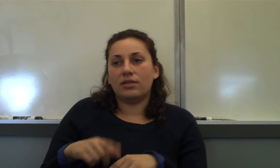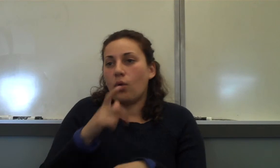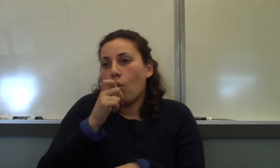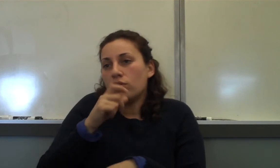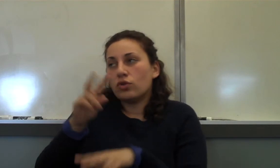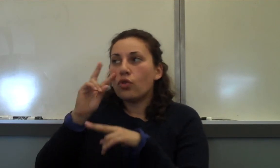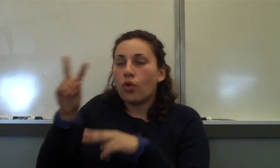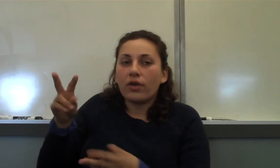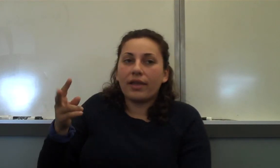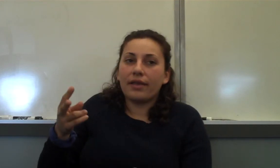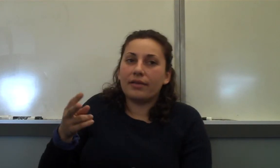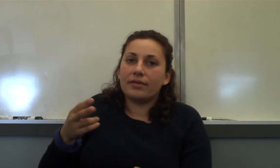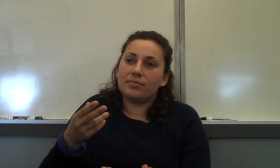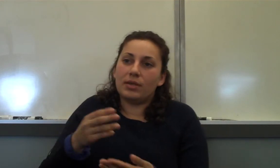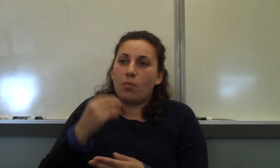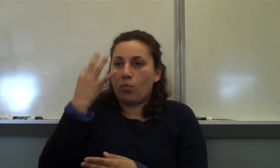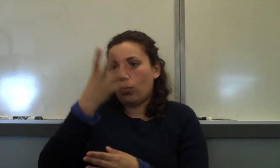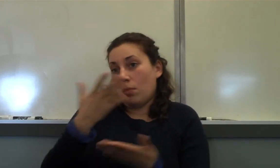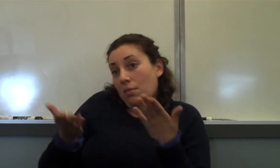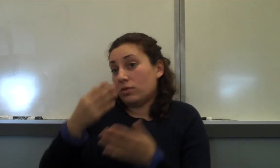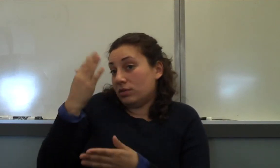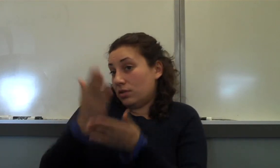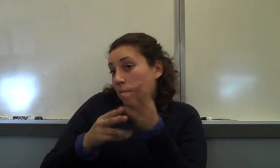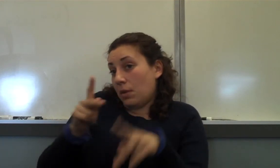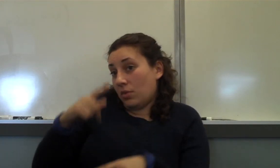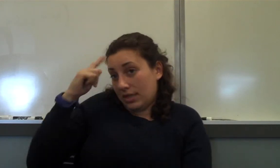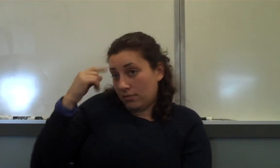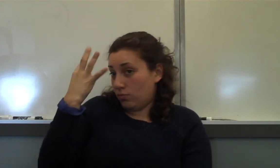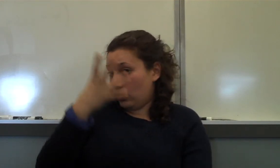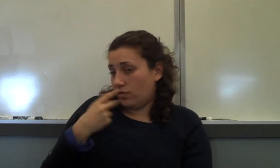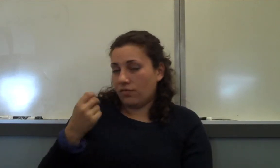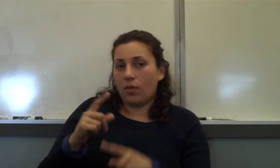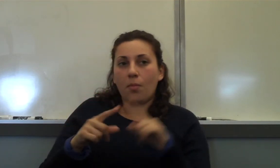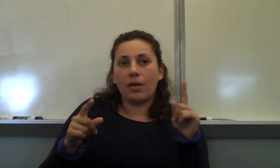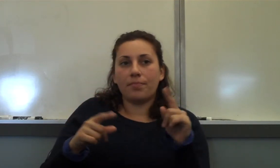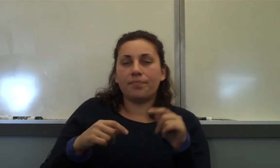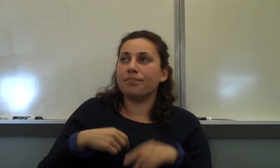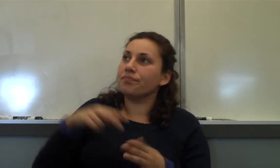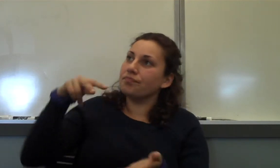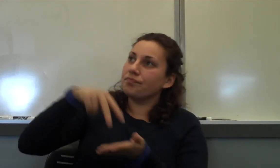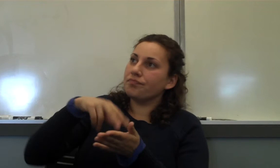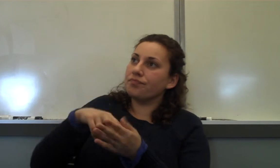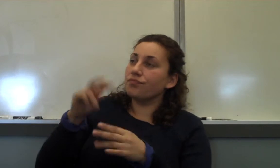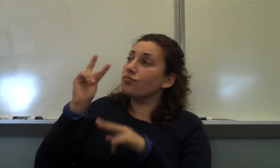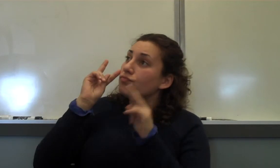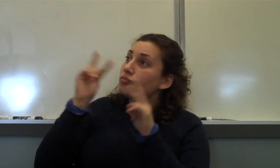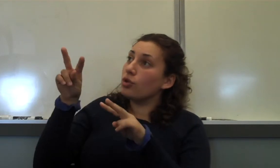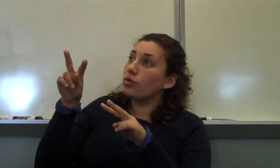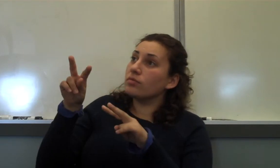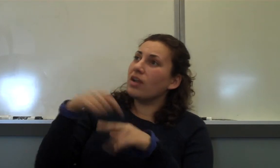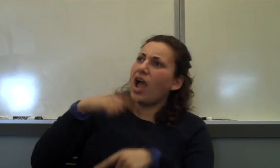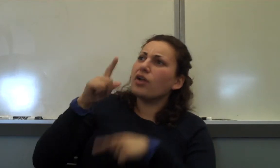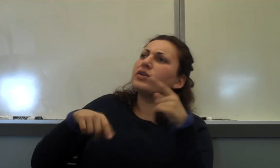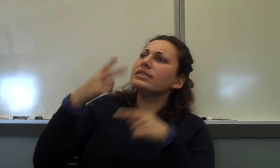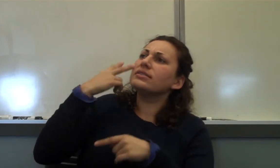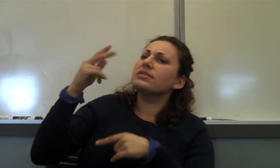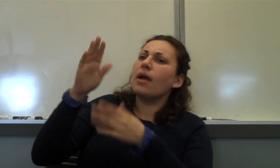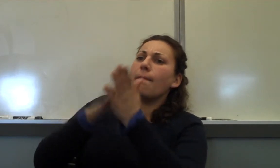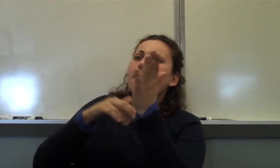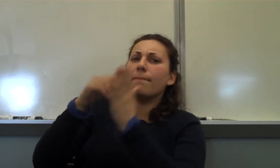at it, and there were a few hundred tourists in the room, so I got to stand against the back wall, and I couldn't see it at all. So